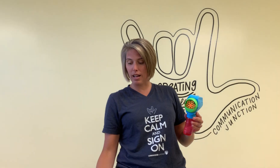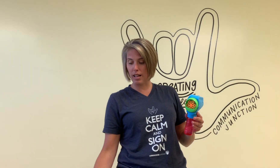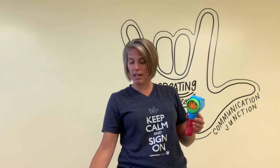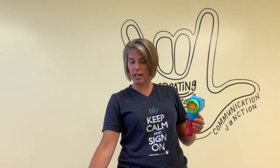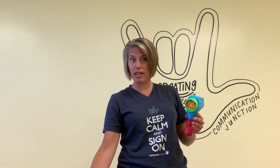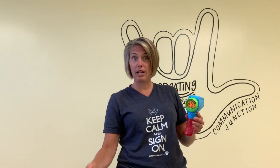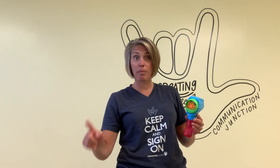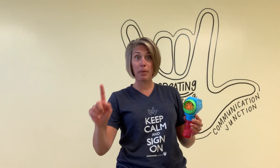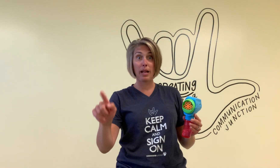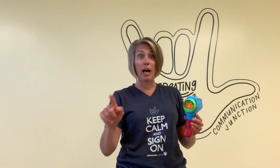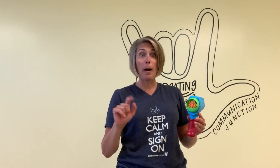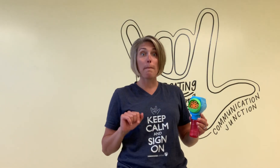pop,